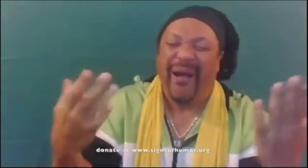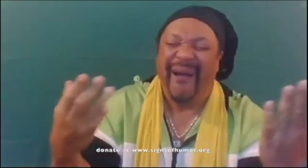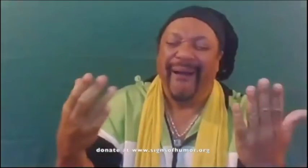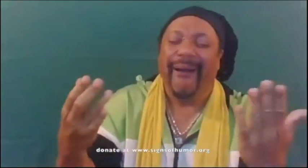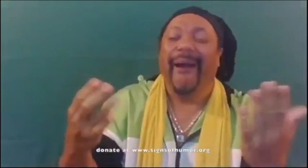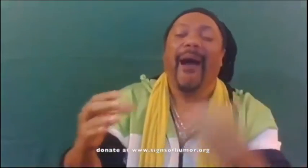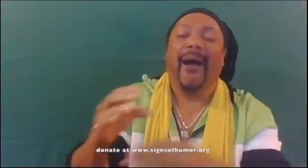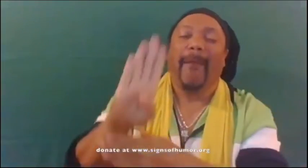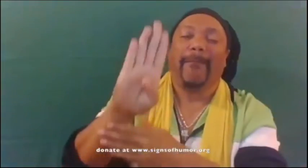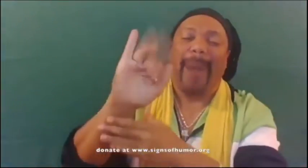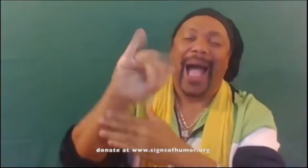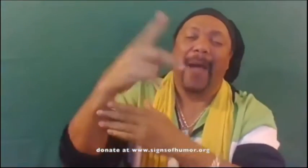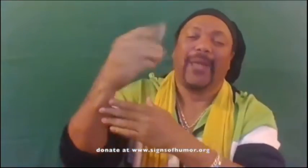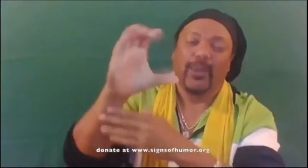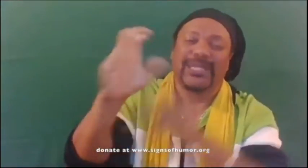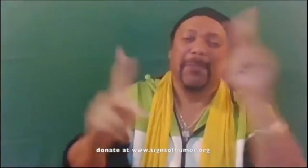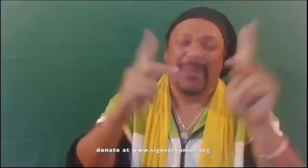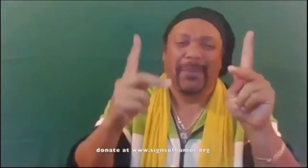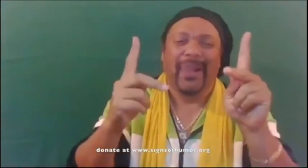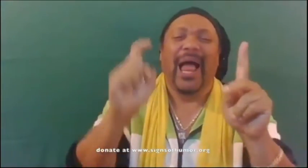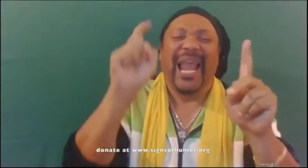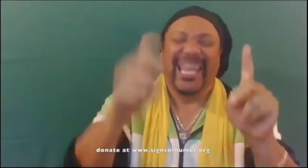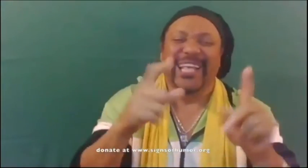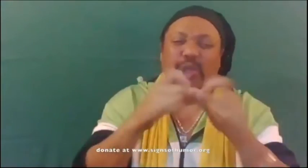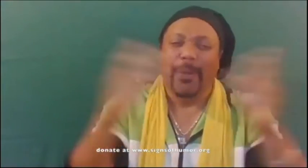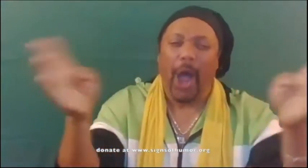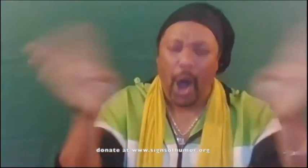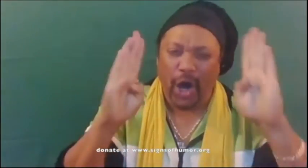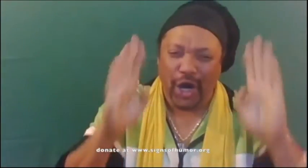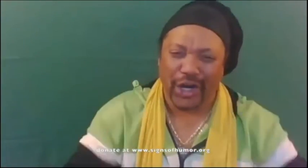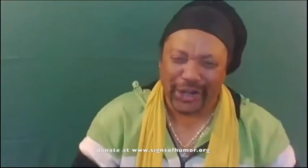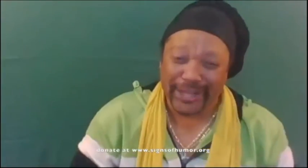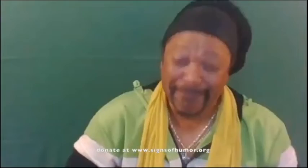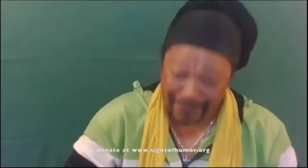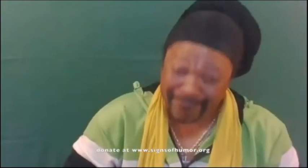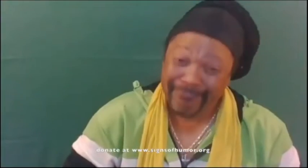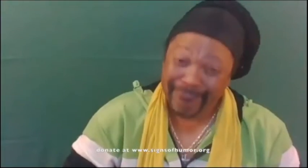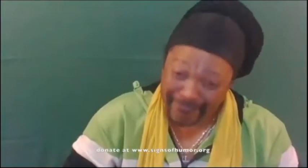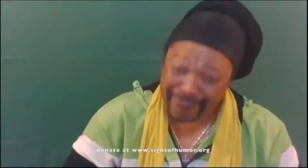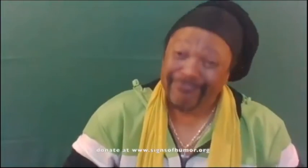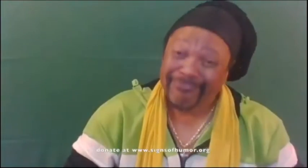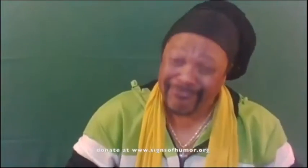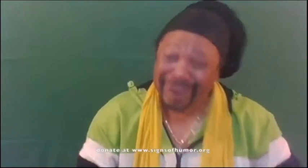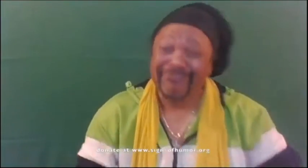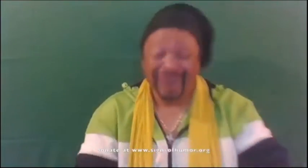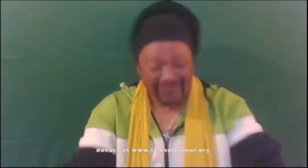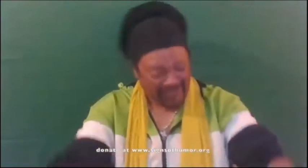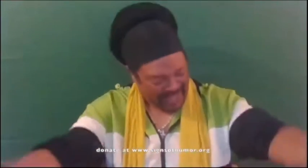We definitely support any and everything you was about, especially all BIPOC people, Black, indigenous, and people of color. We are here in the